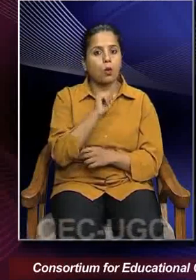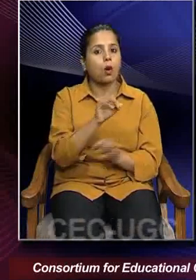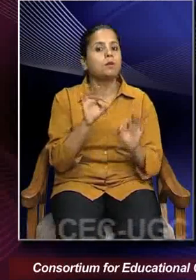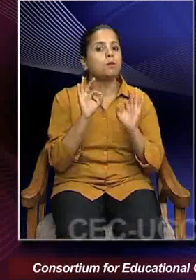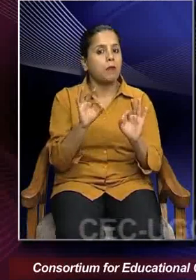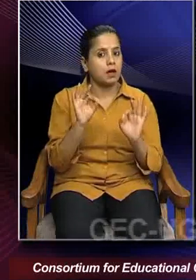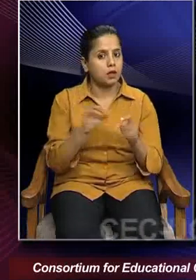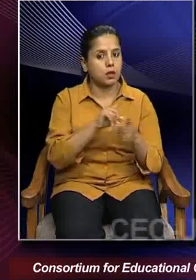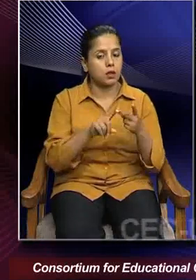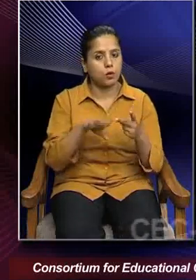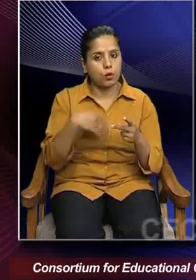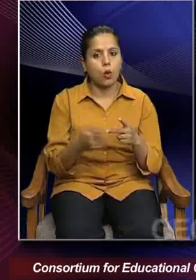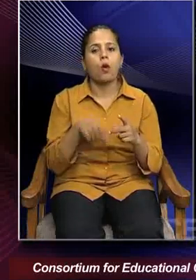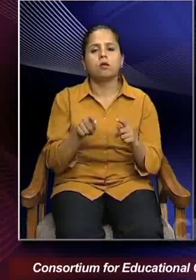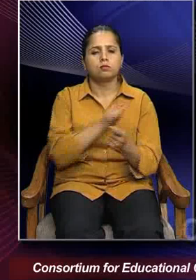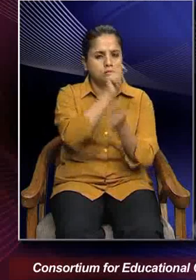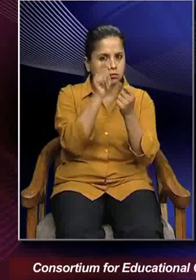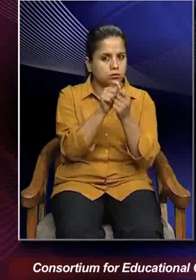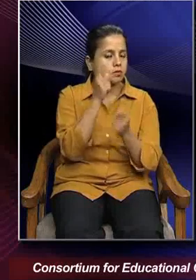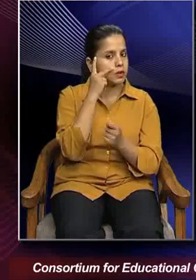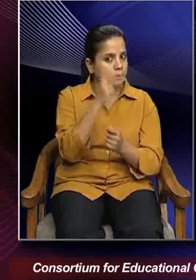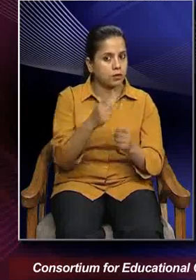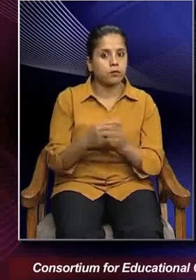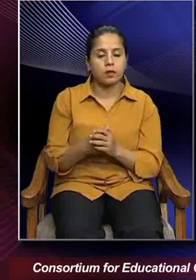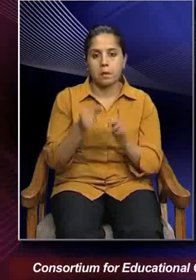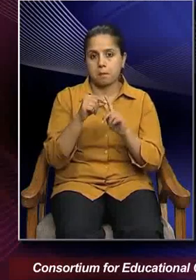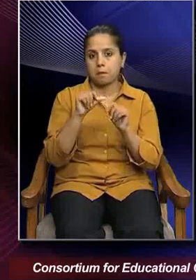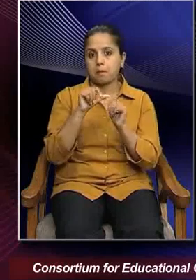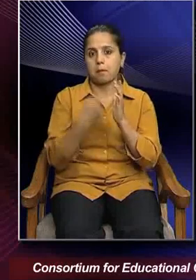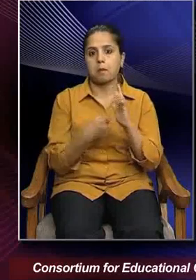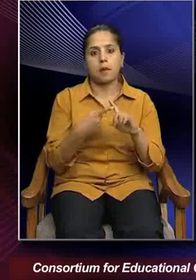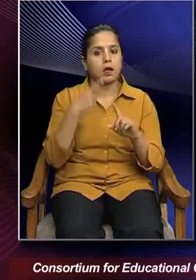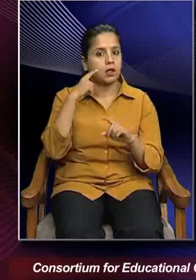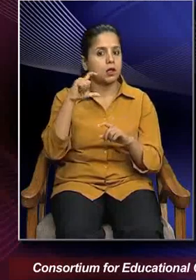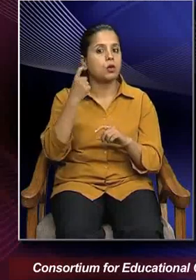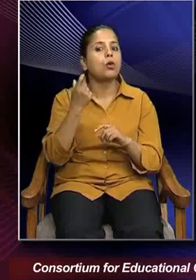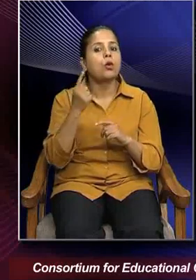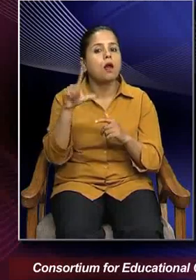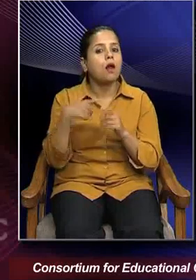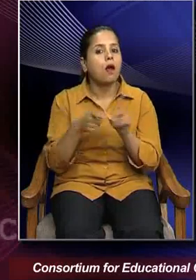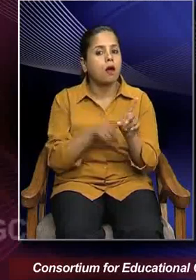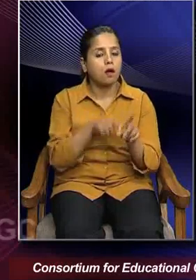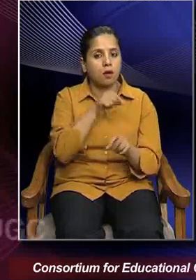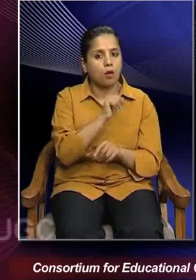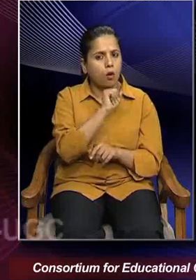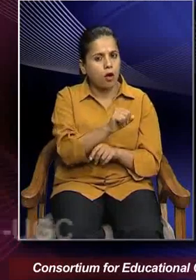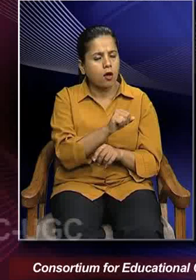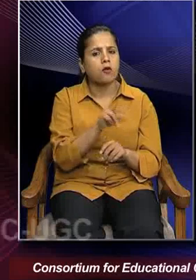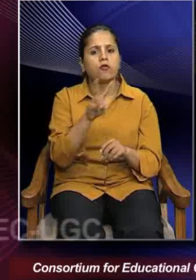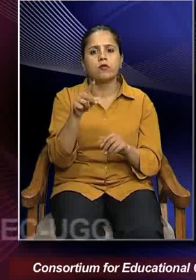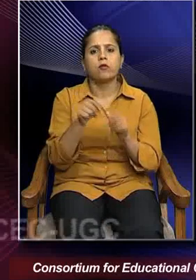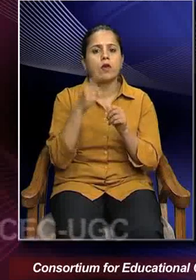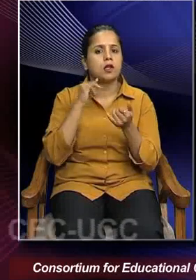or particularity, which is the significant aspect of Vaiśeṣika